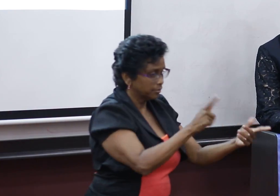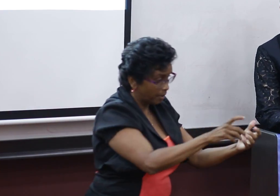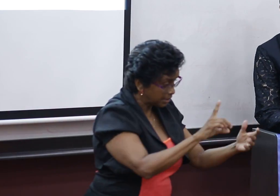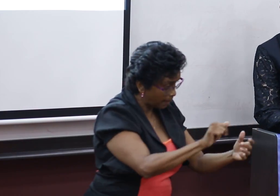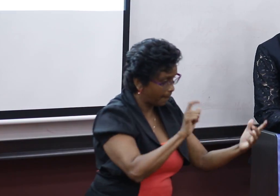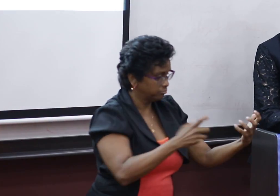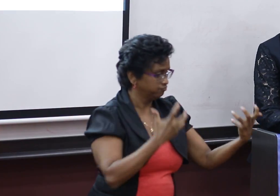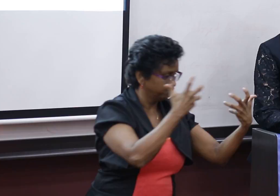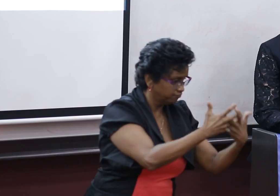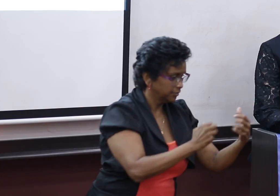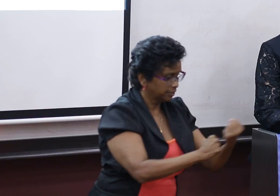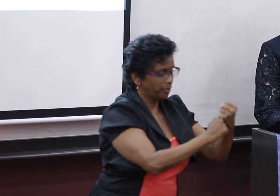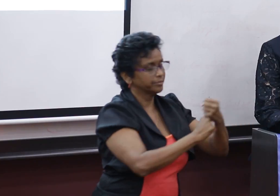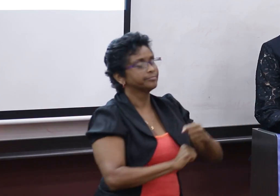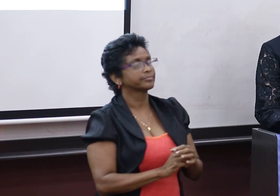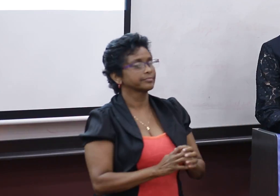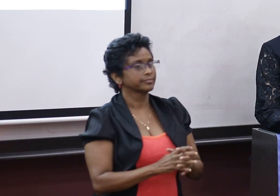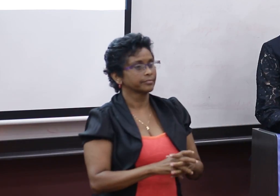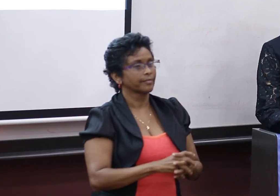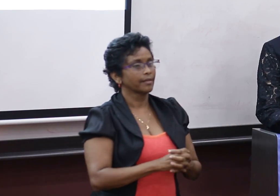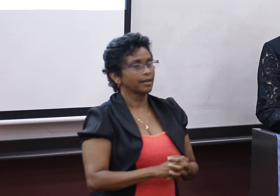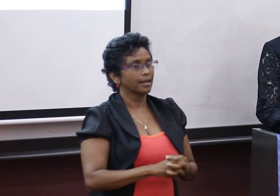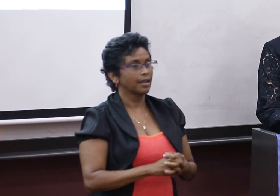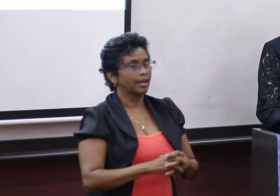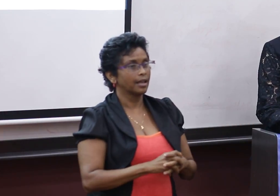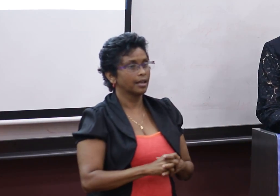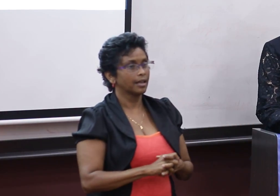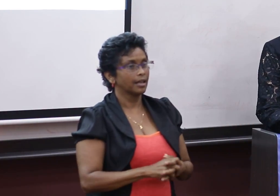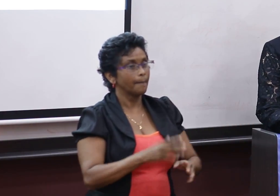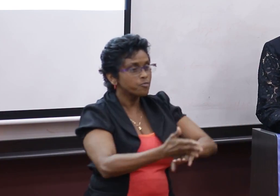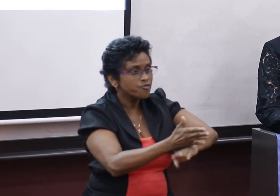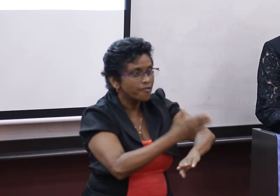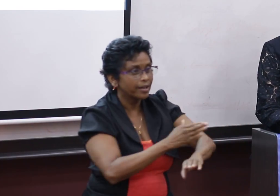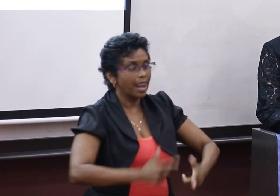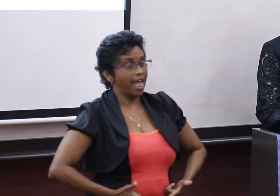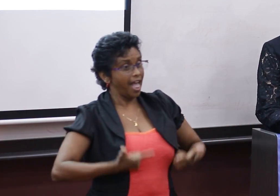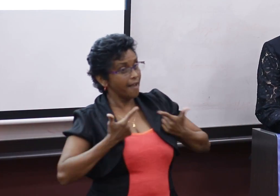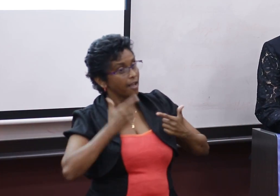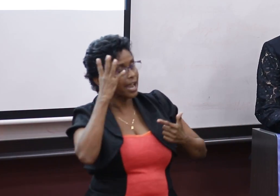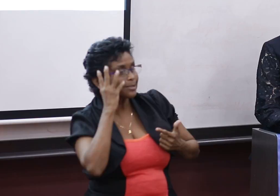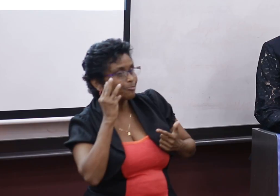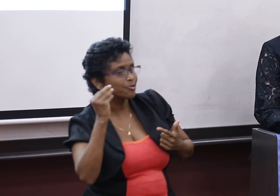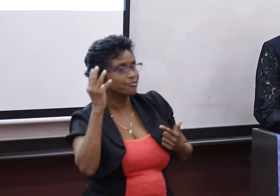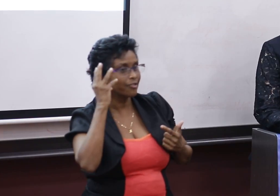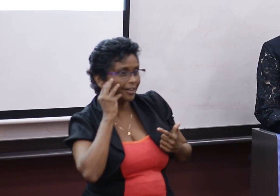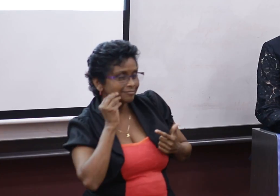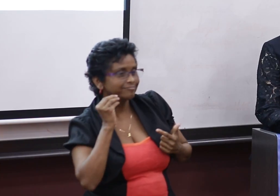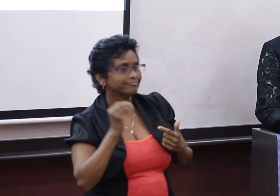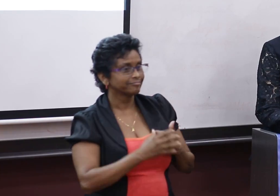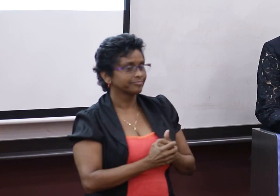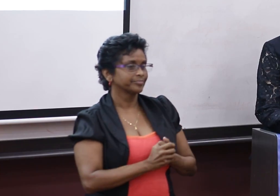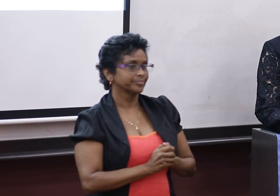to improve the texture and the variety of their experiences. As Dr. Cambridge mentioned in